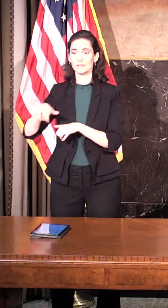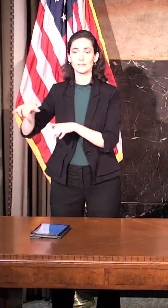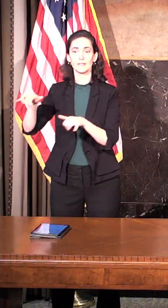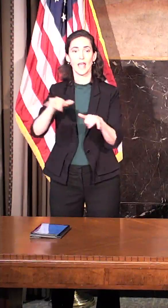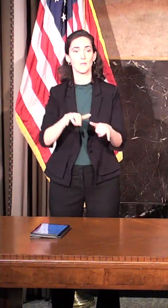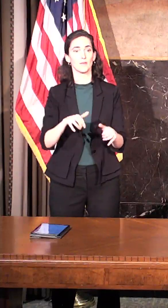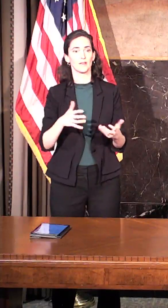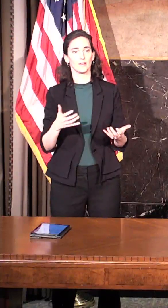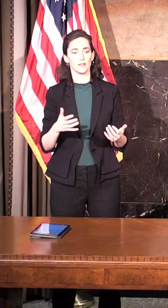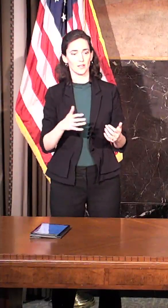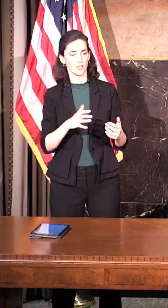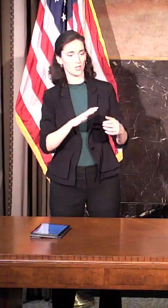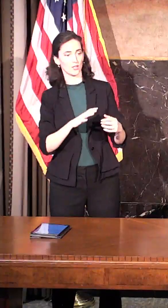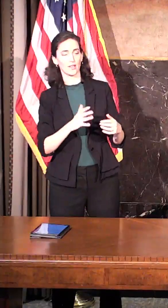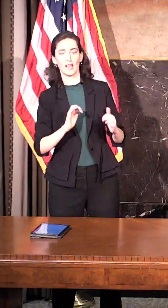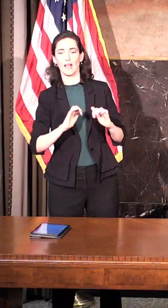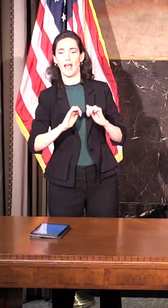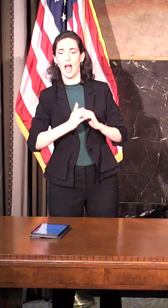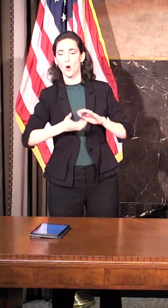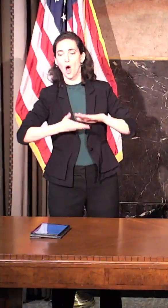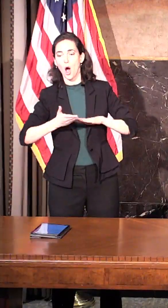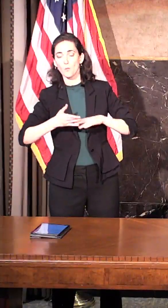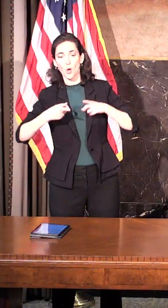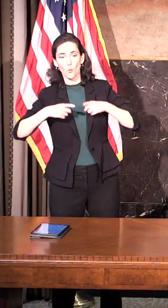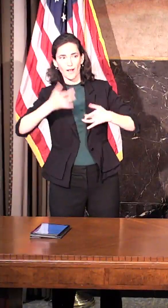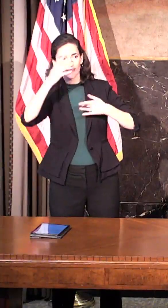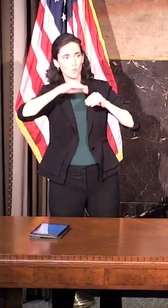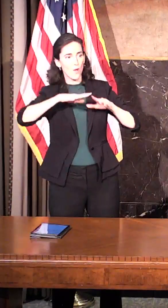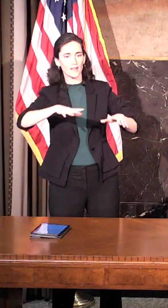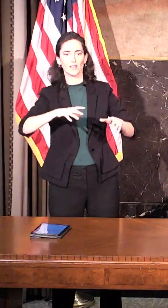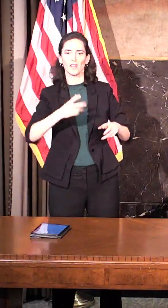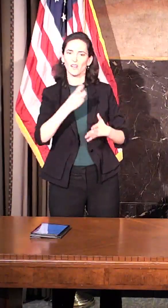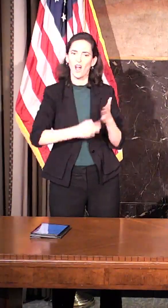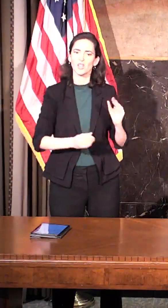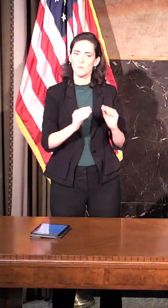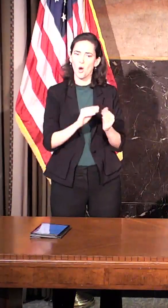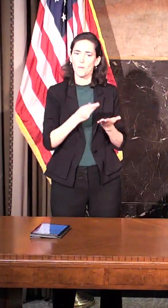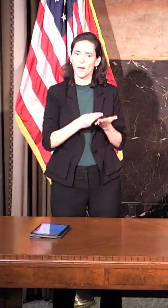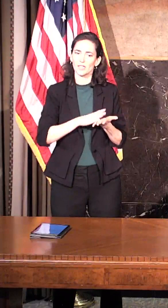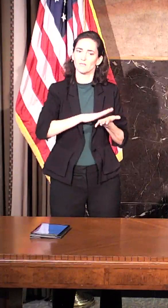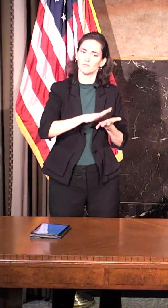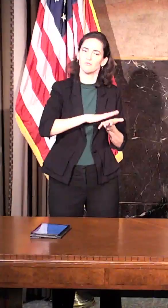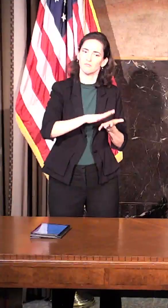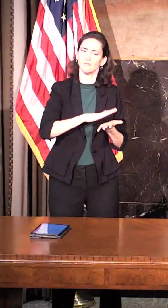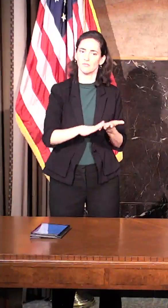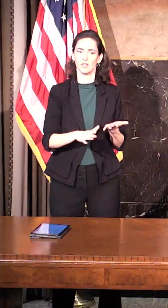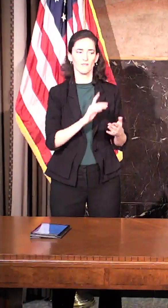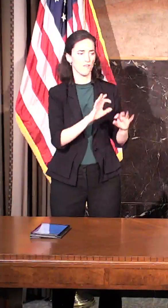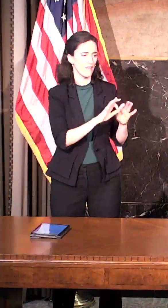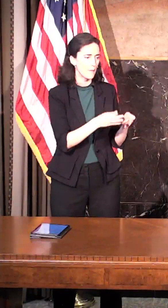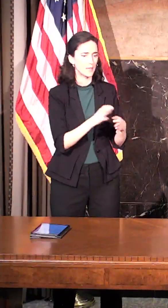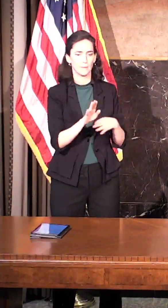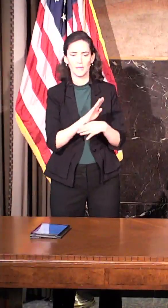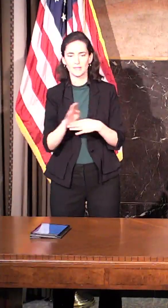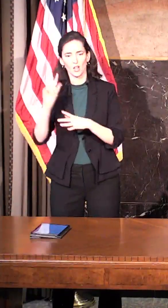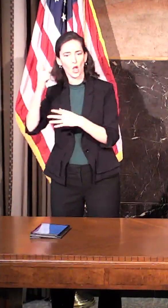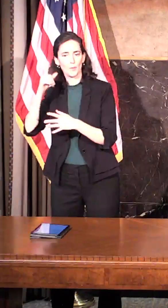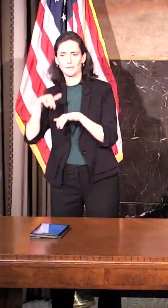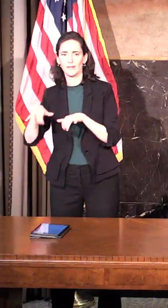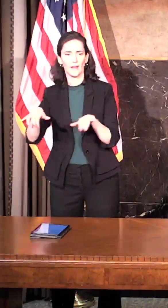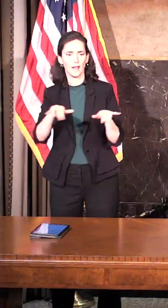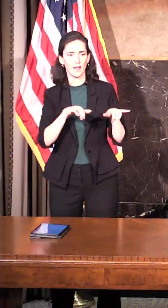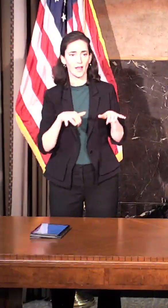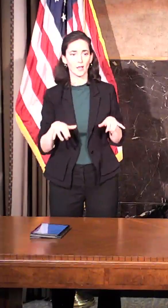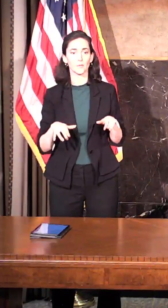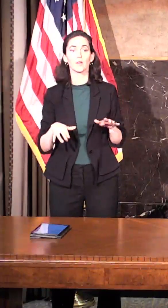expenses associated with operating during a pandemic. And we also know, and I think I'll speak some more about this in a